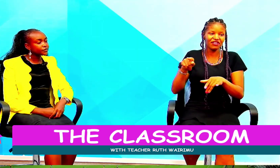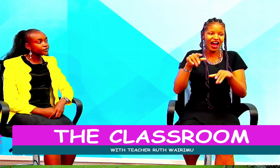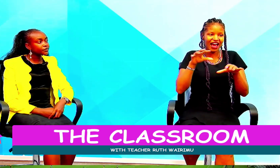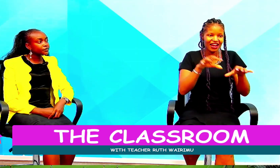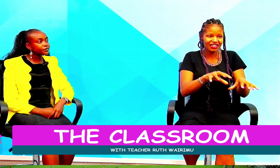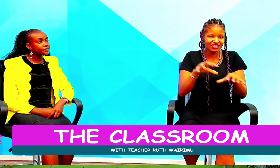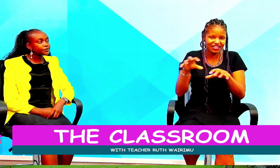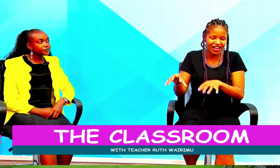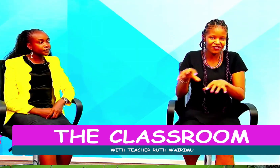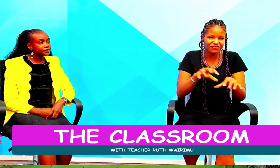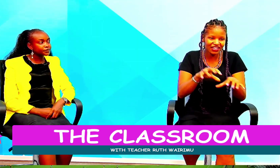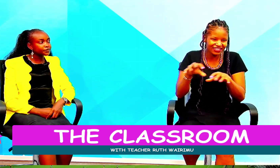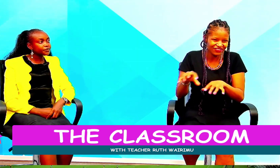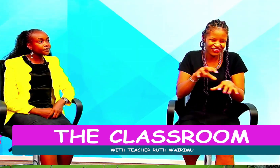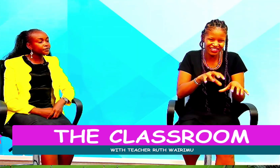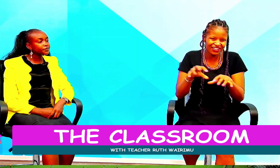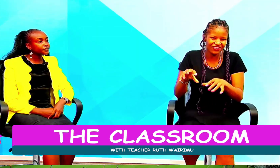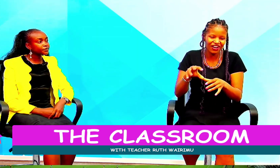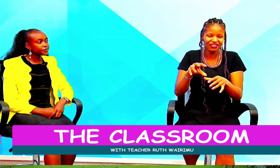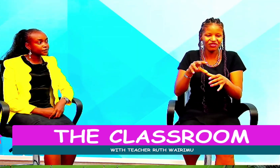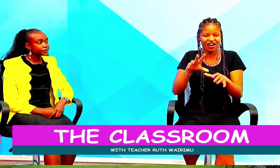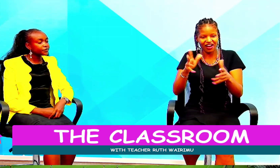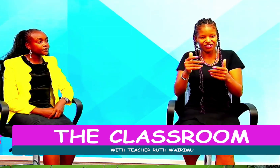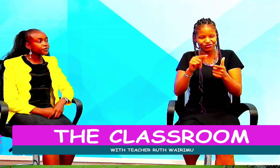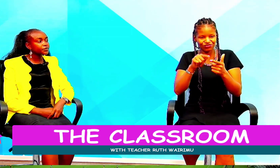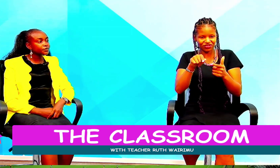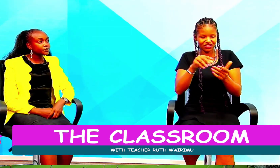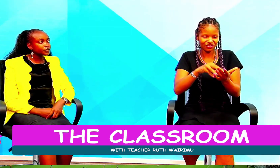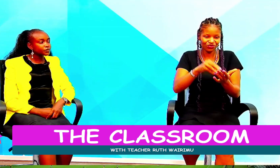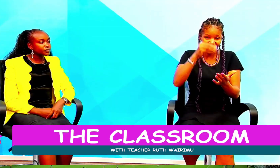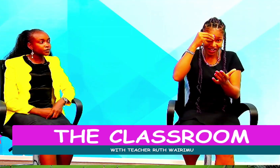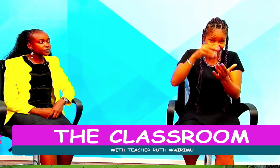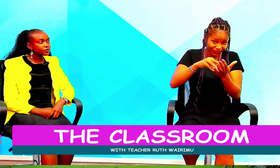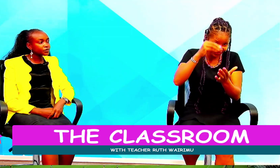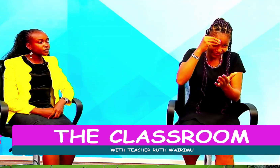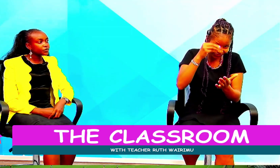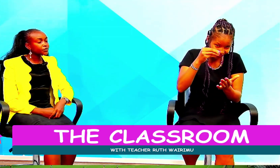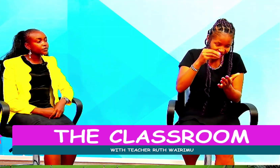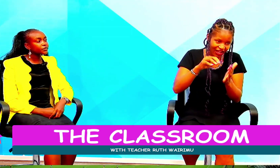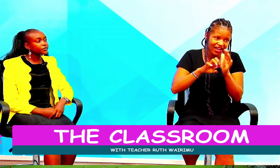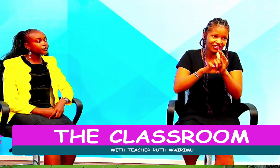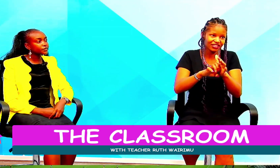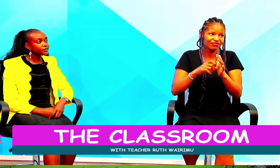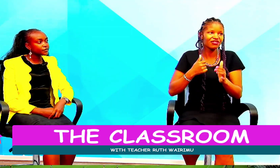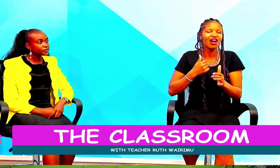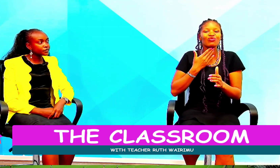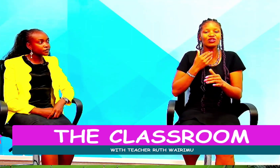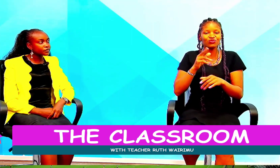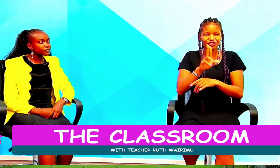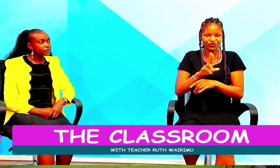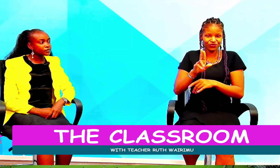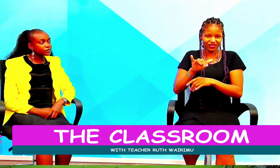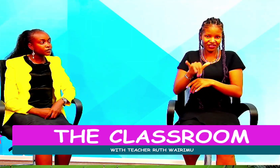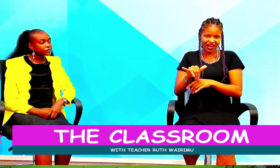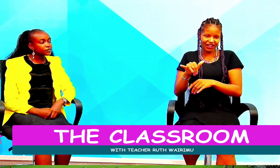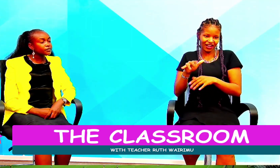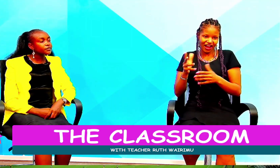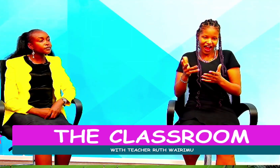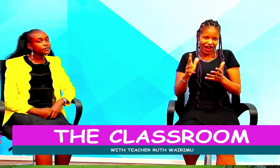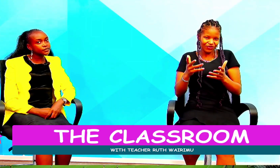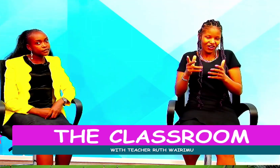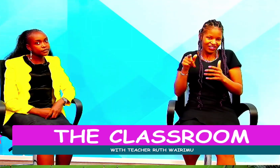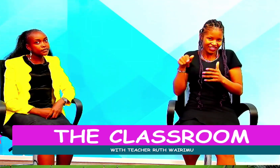the education sector, focusing on her childhood, primary school, be it nursery school, high